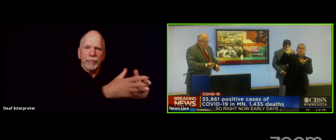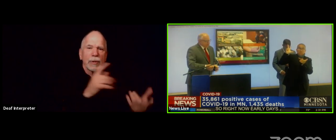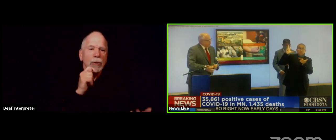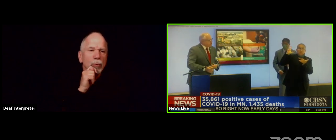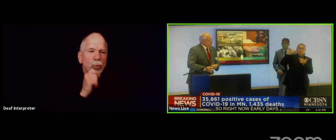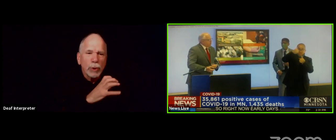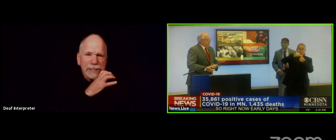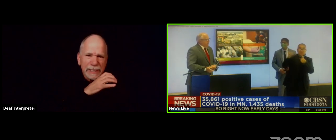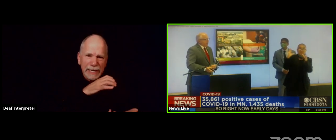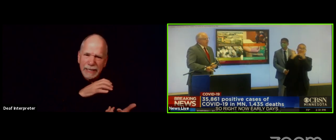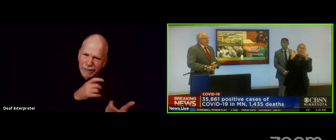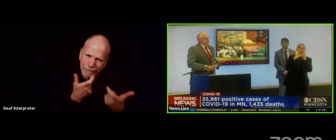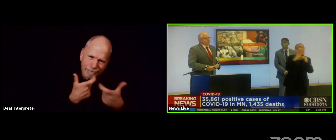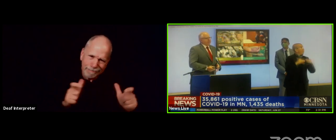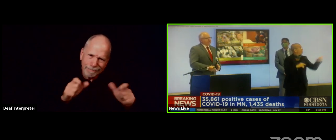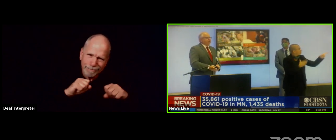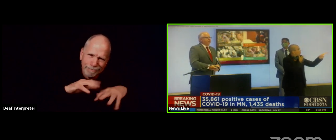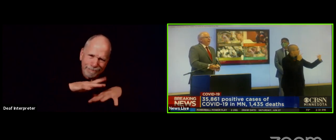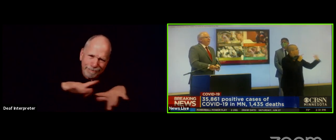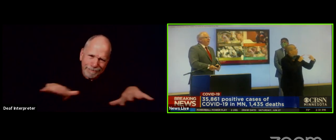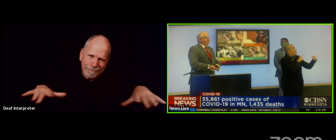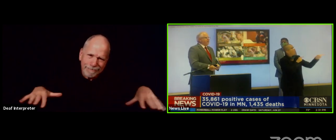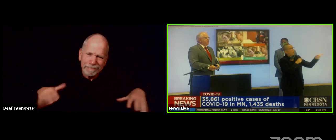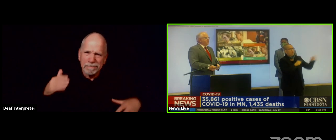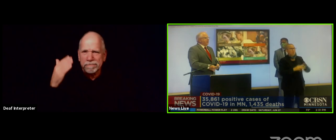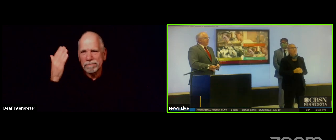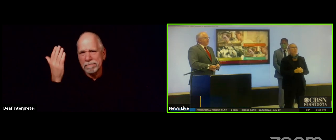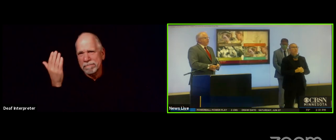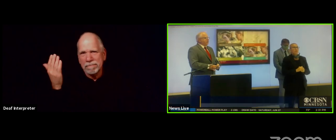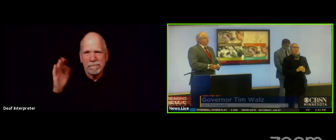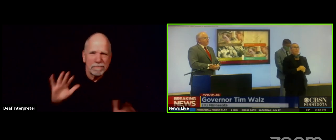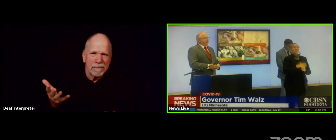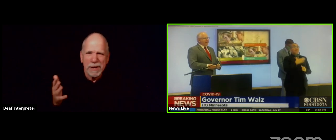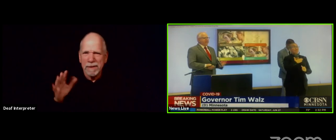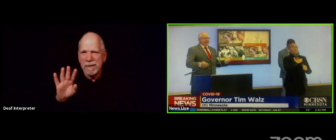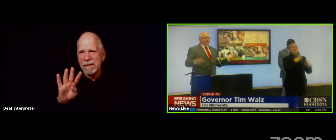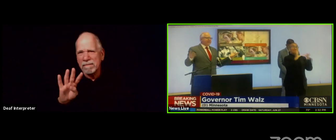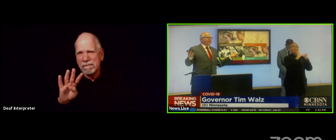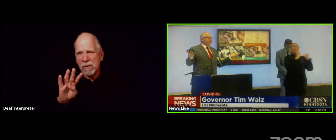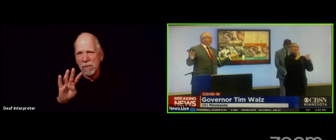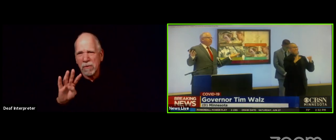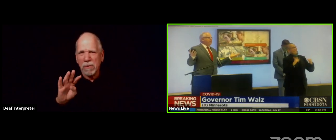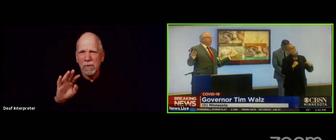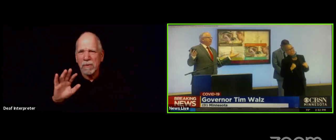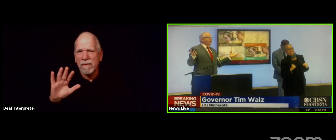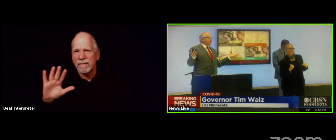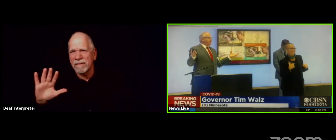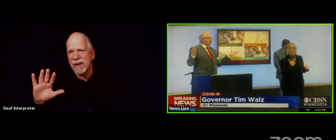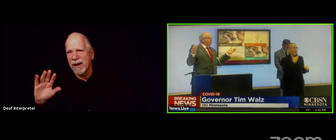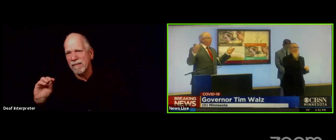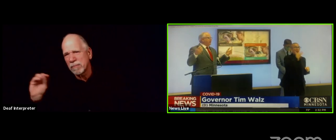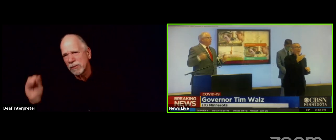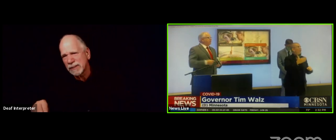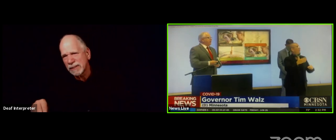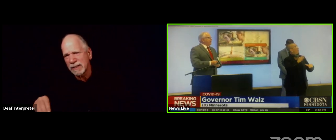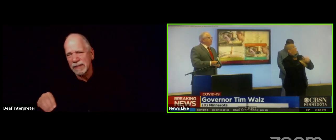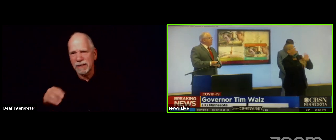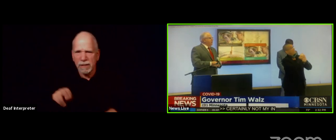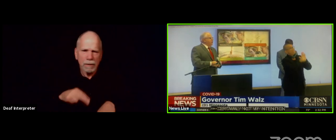Yeah, no, it's a good point. That's certainly not my intention, but I do think when we have a 50-state strategy instead of one